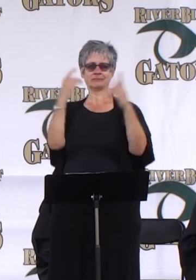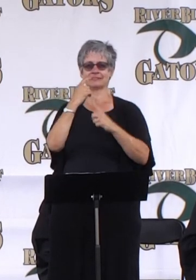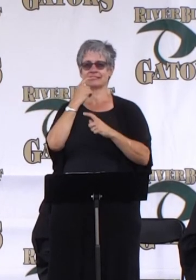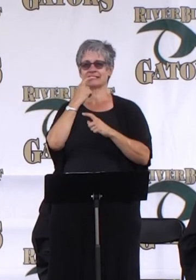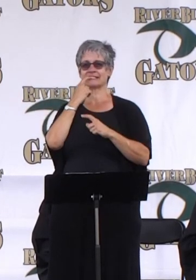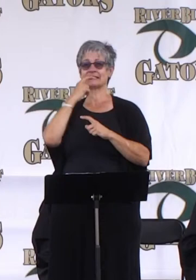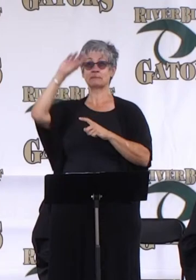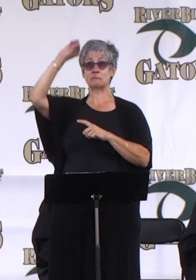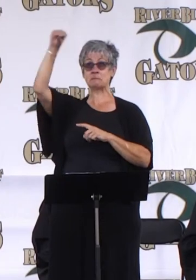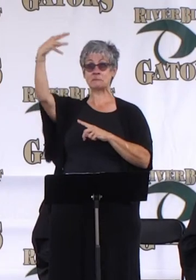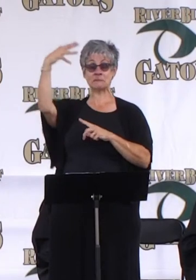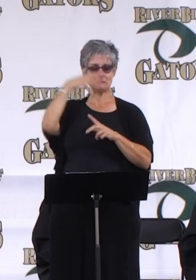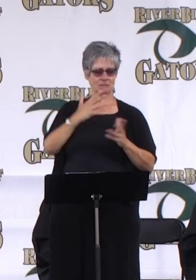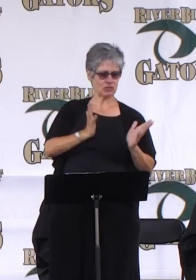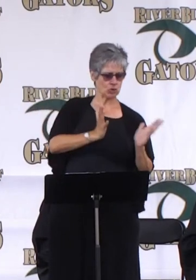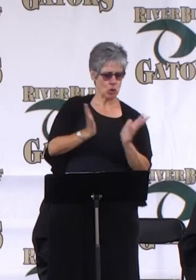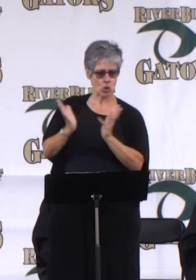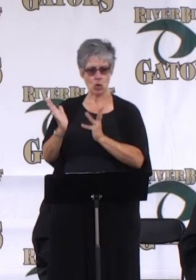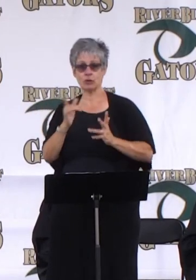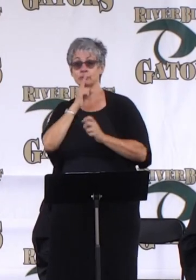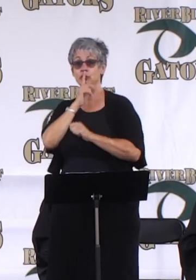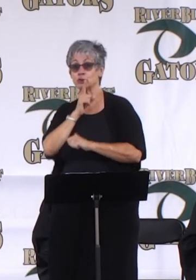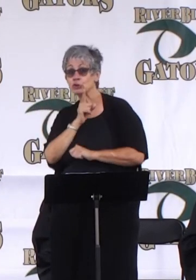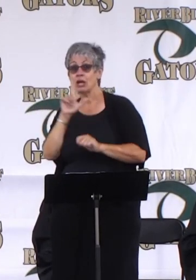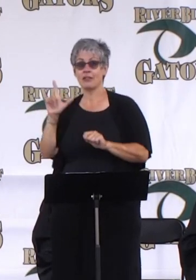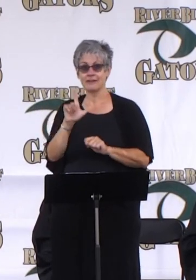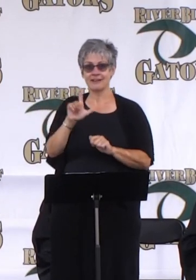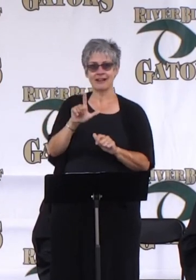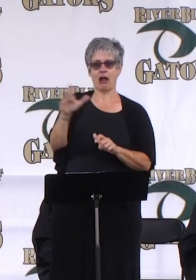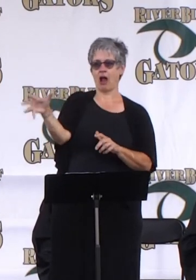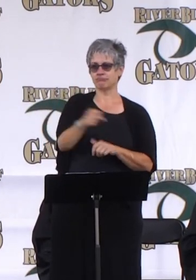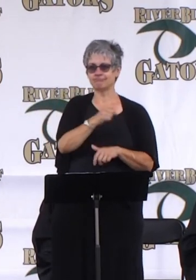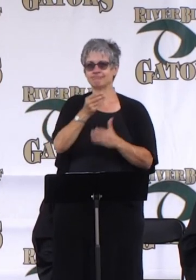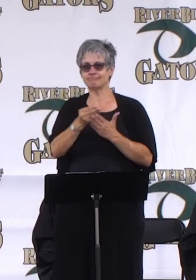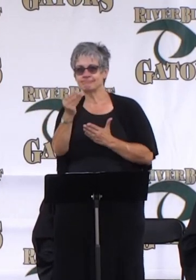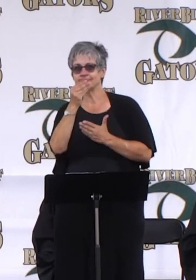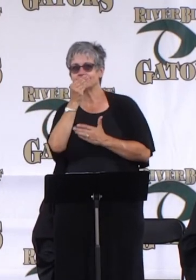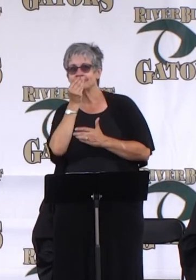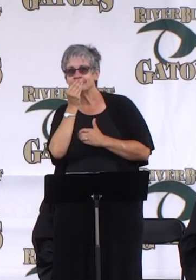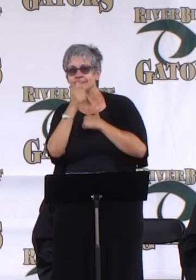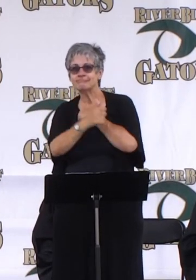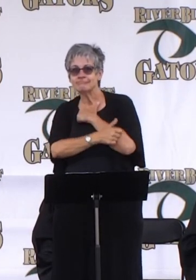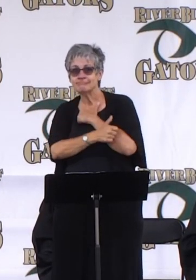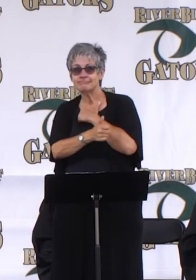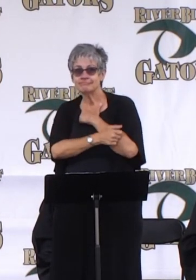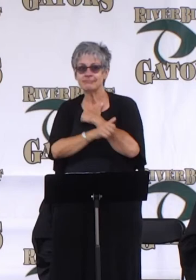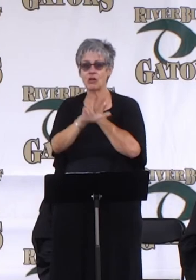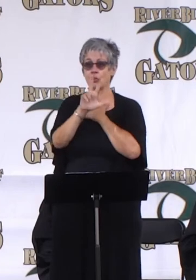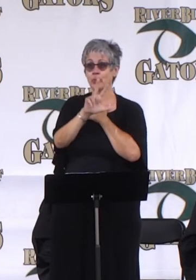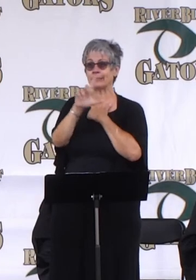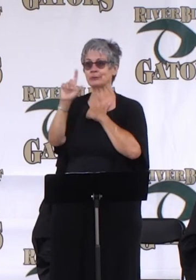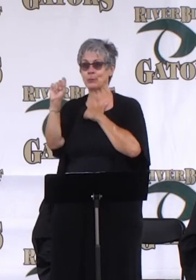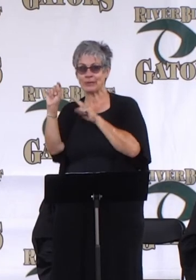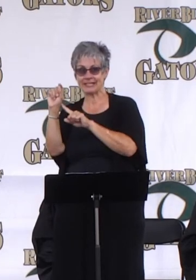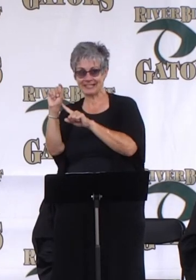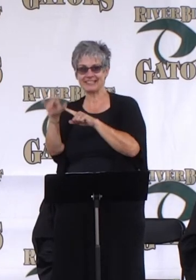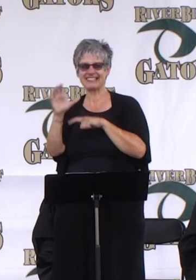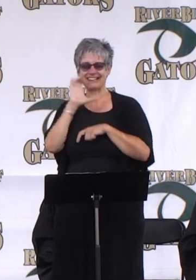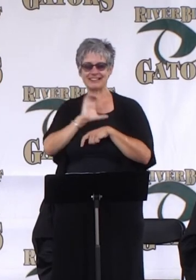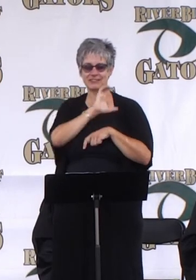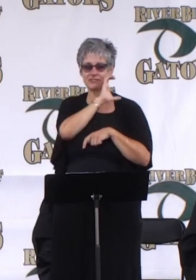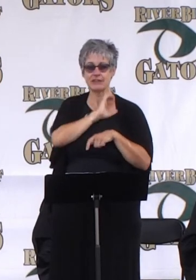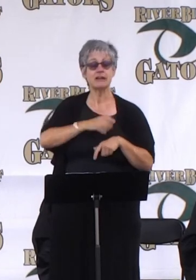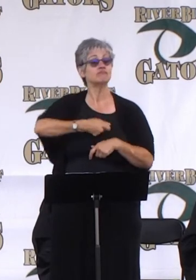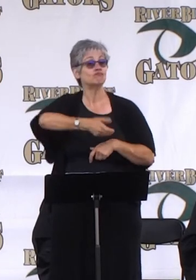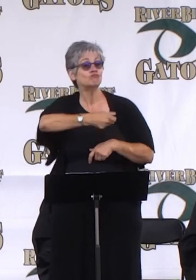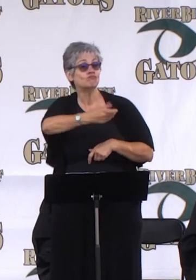hush of the library, to quickly grabbing a snack at Cafe 320, to playing with frisbees in the courtyard, all these images shall play in our minds for